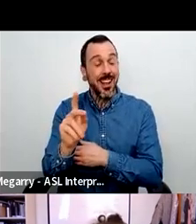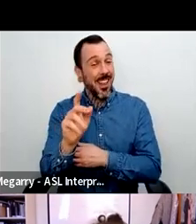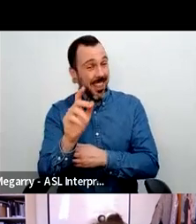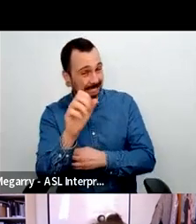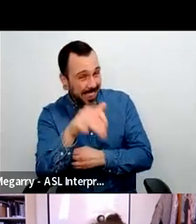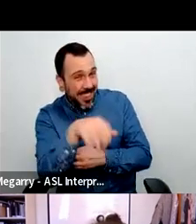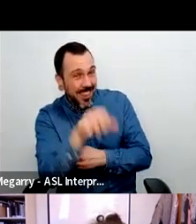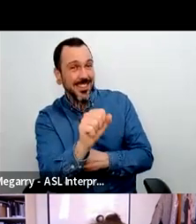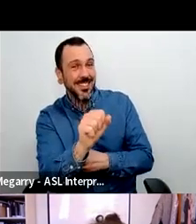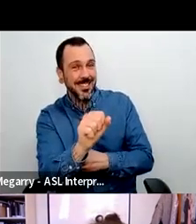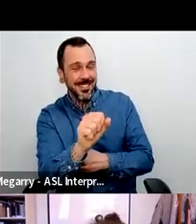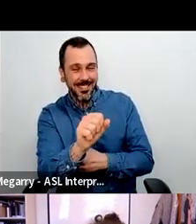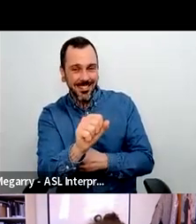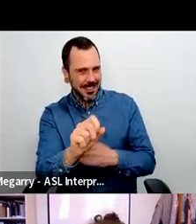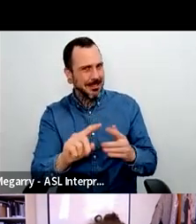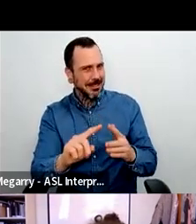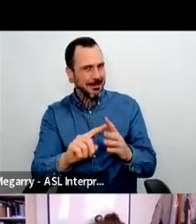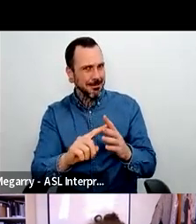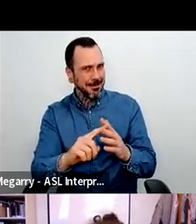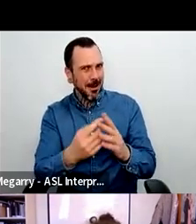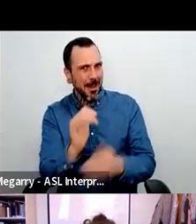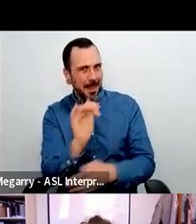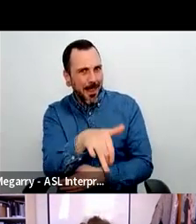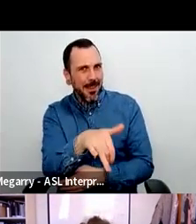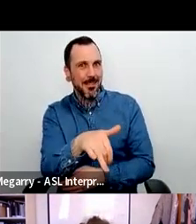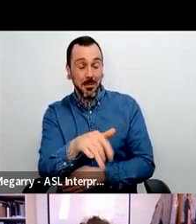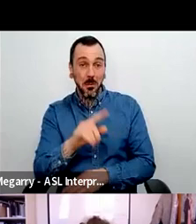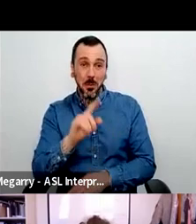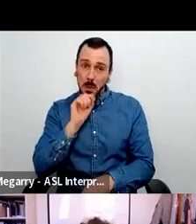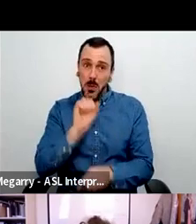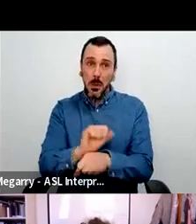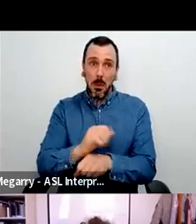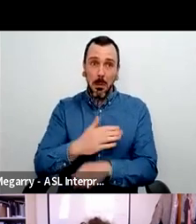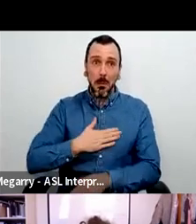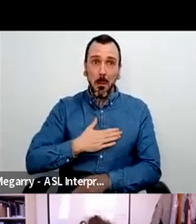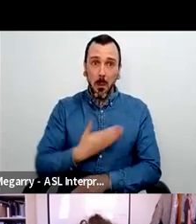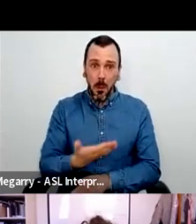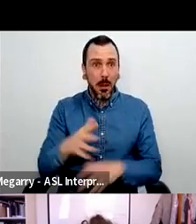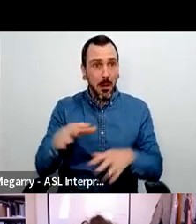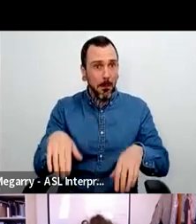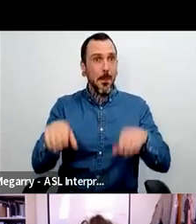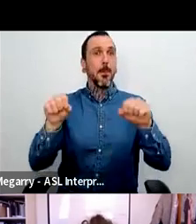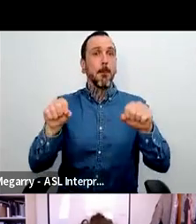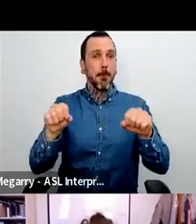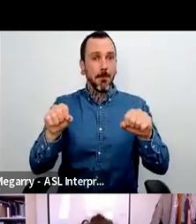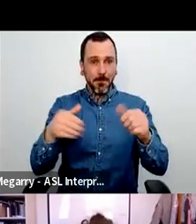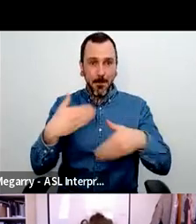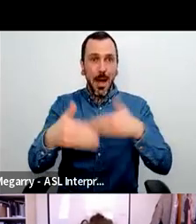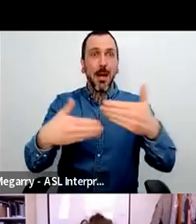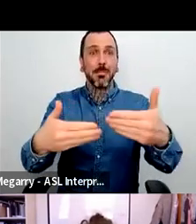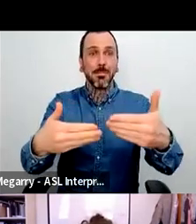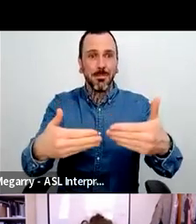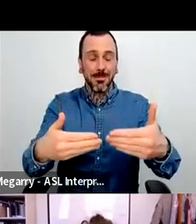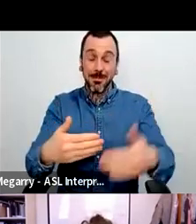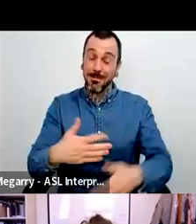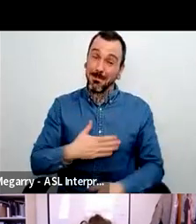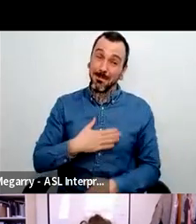is are we still willing to take risks? I think we are born risk takers, and I think that